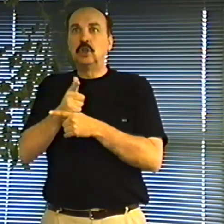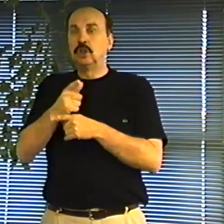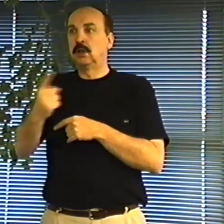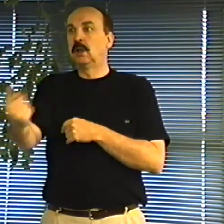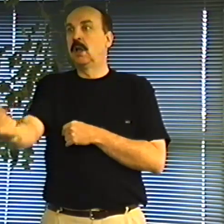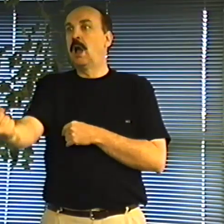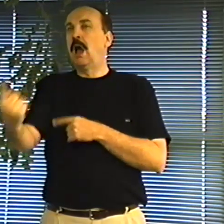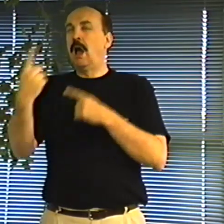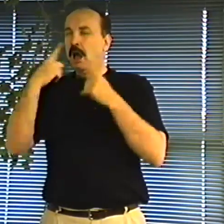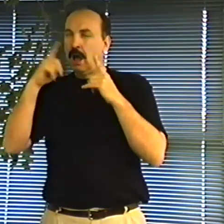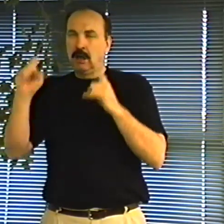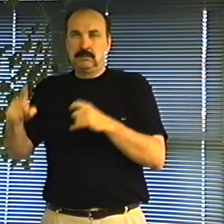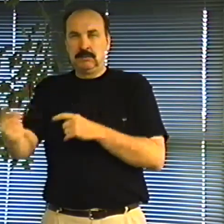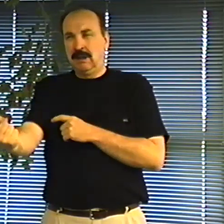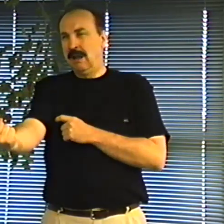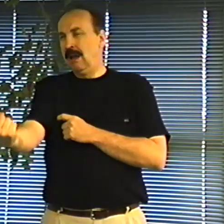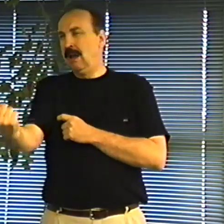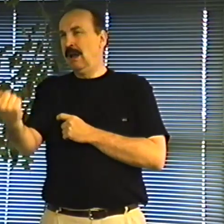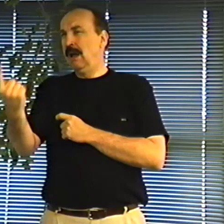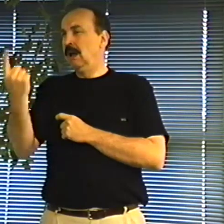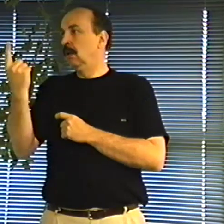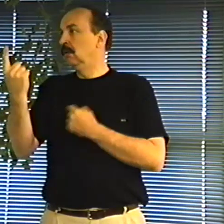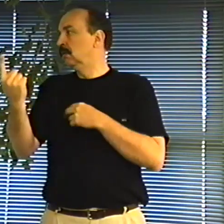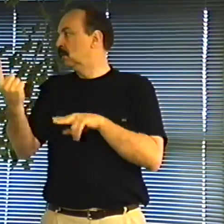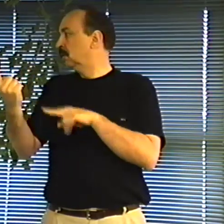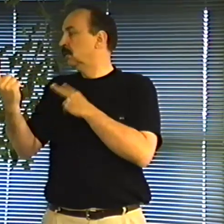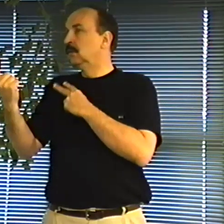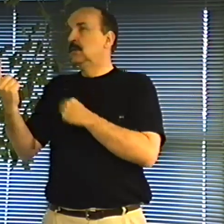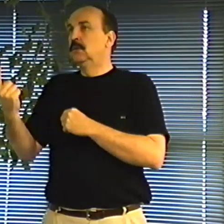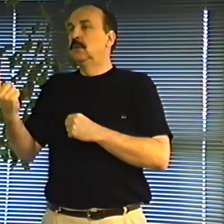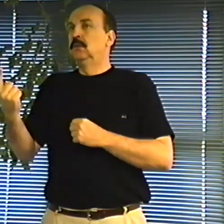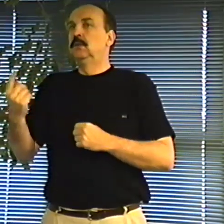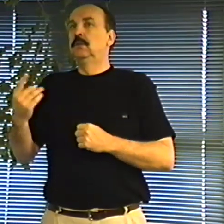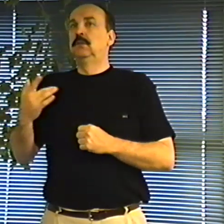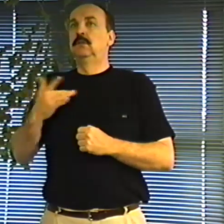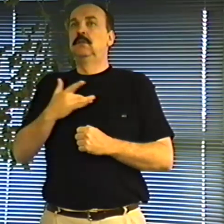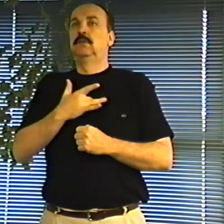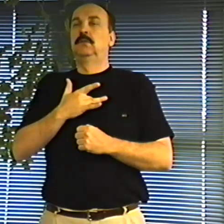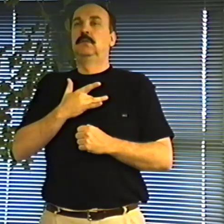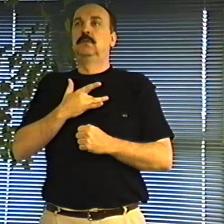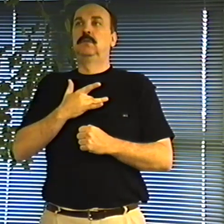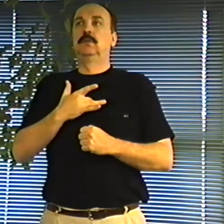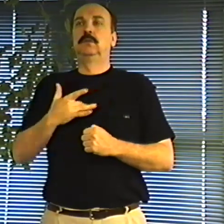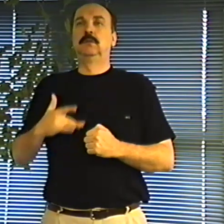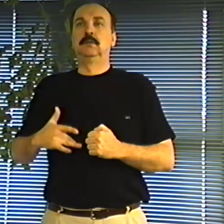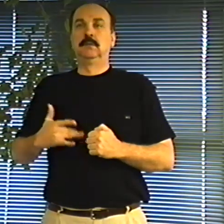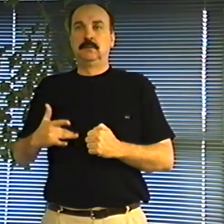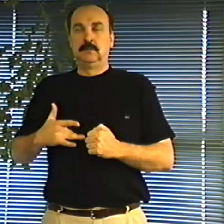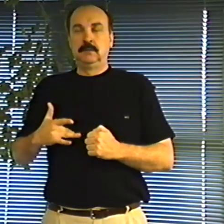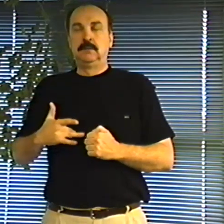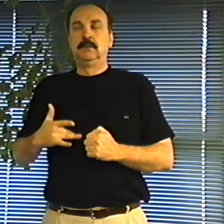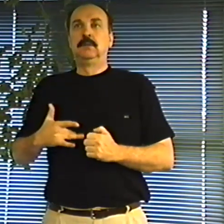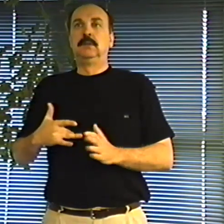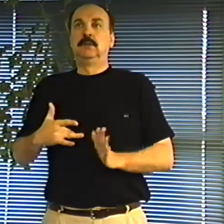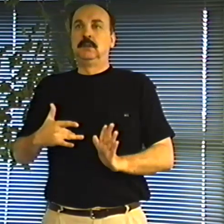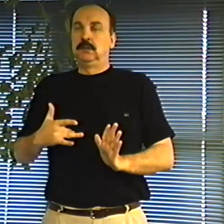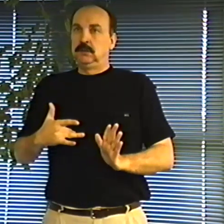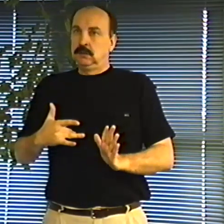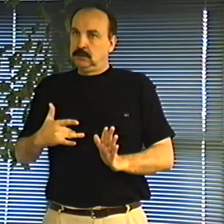the main room, and my sister was just walking up the stairs, and she was absolutely bawling, and I felt there was something not